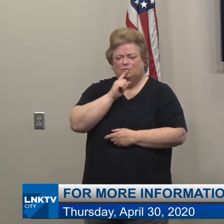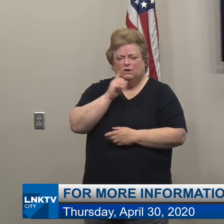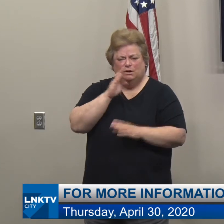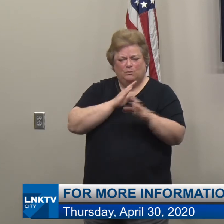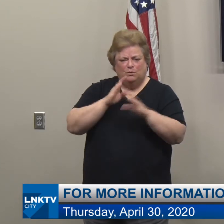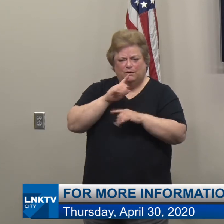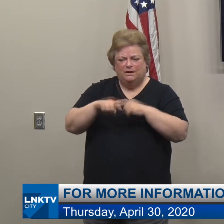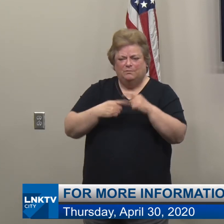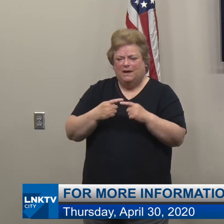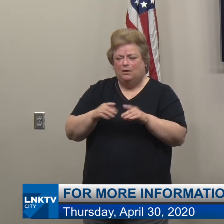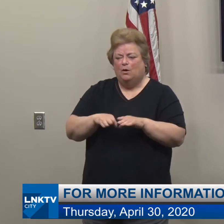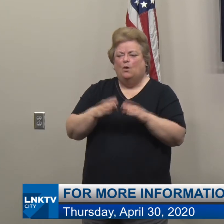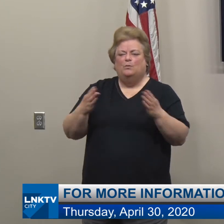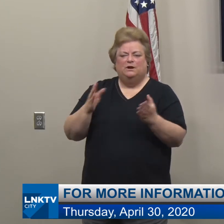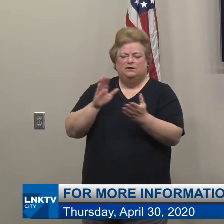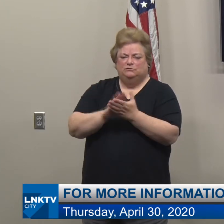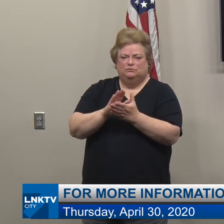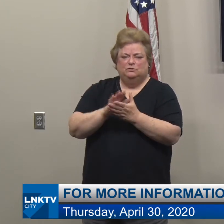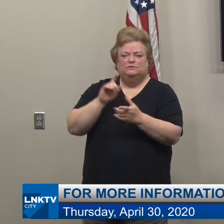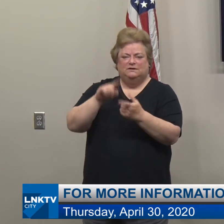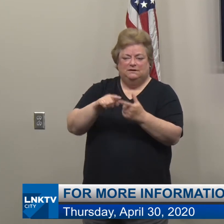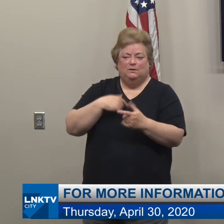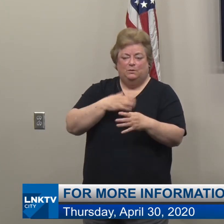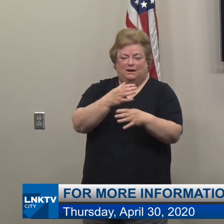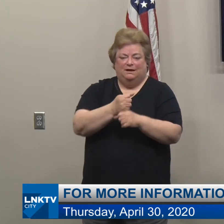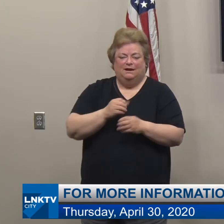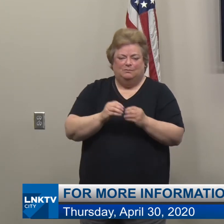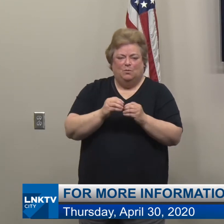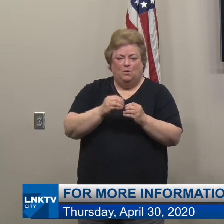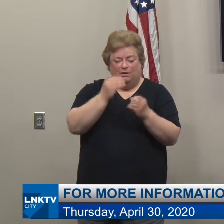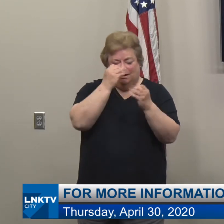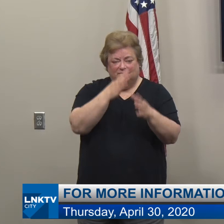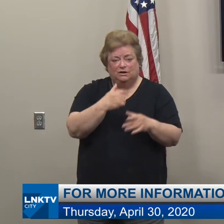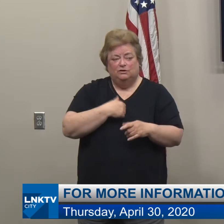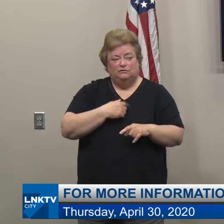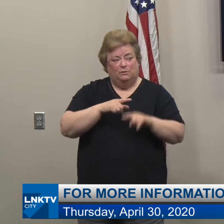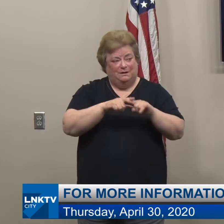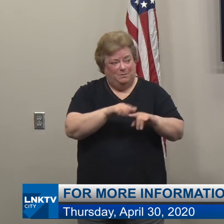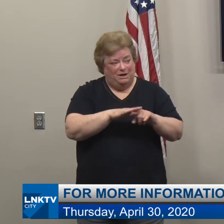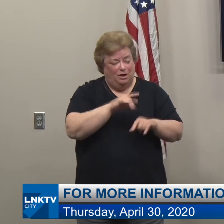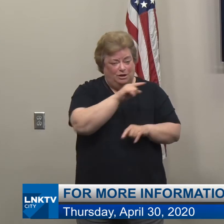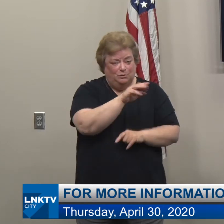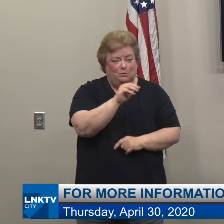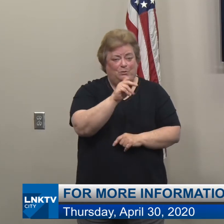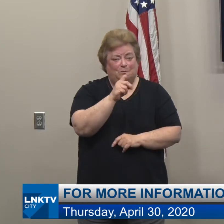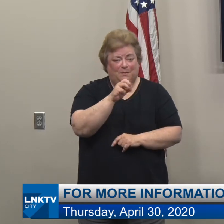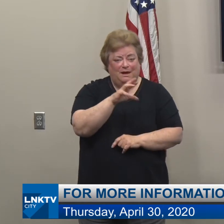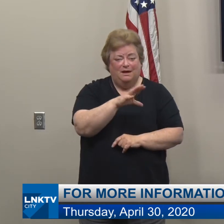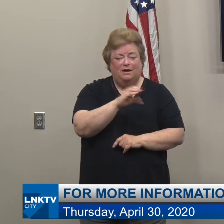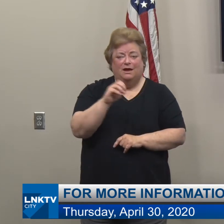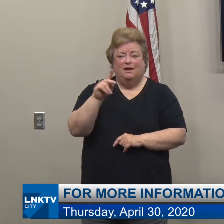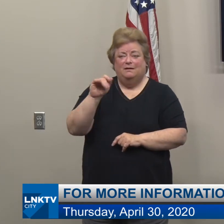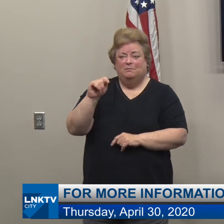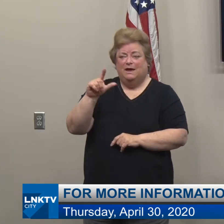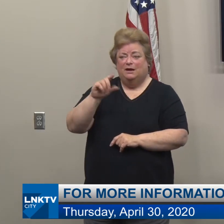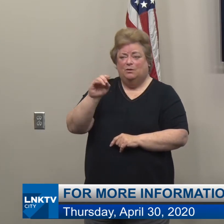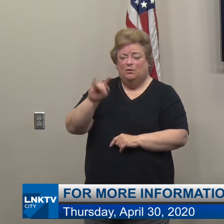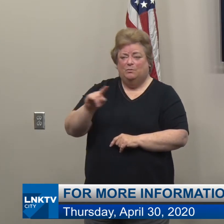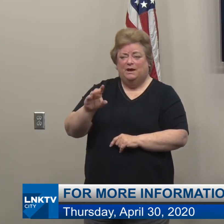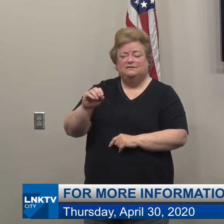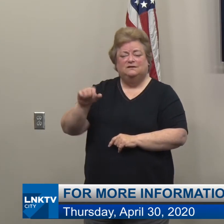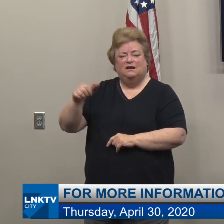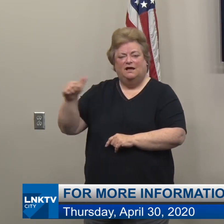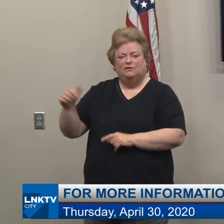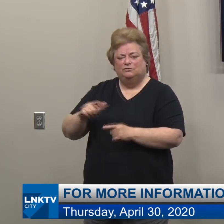ourselves with the reopening of school until we have more information. So we're going to be dependent upon you, Mayor, and Pat Lopez and others